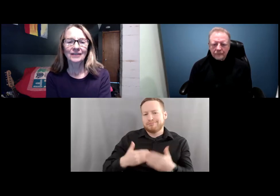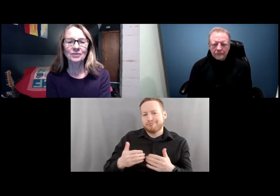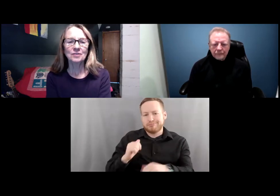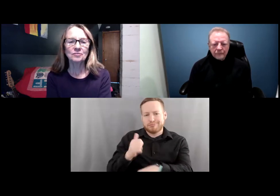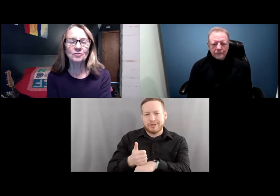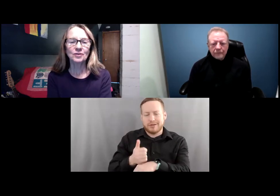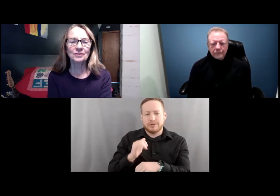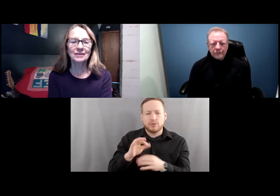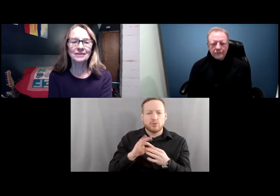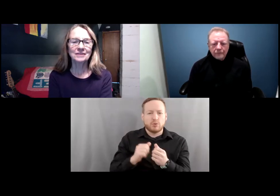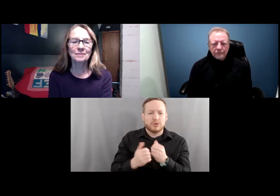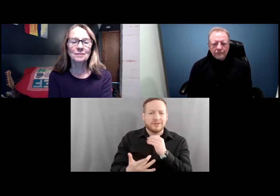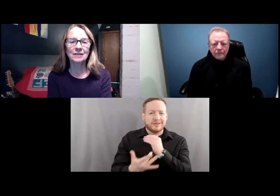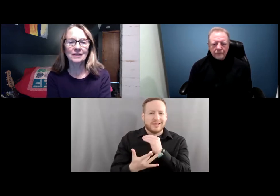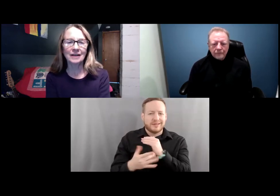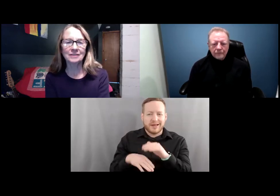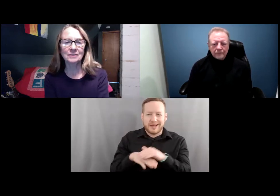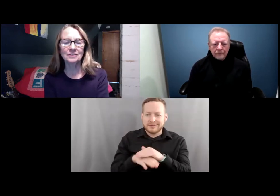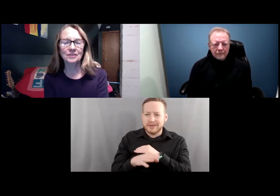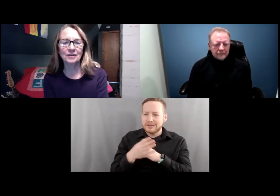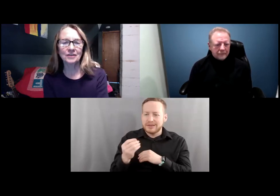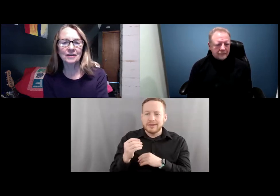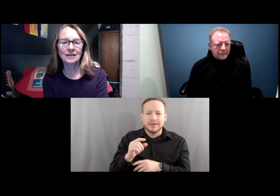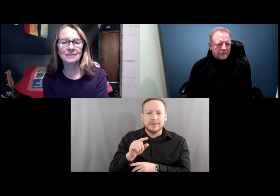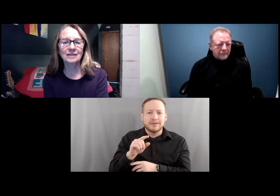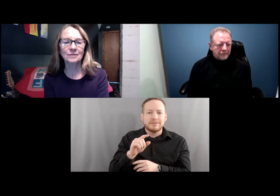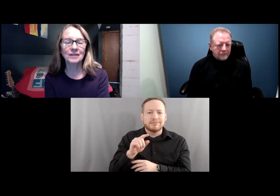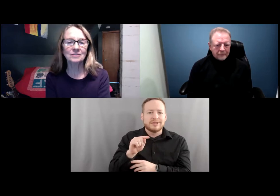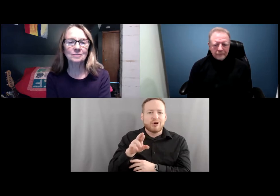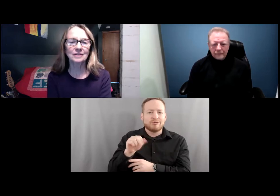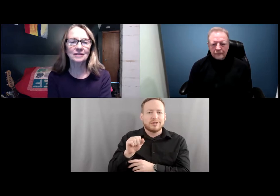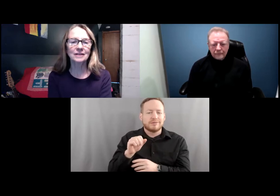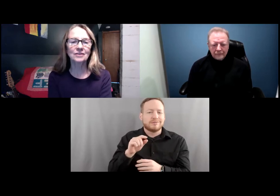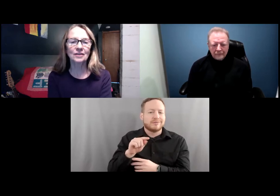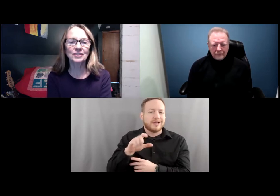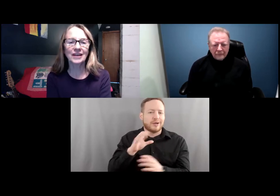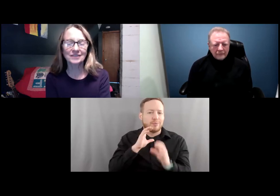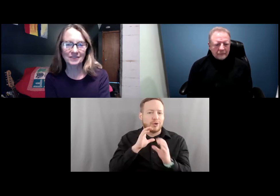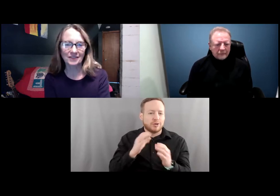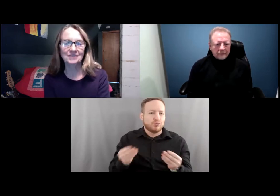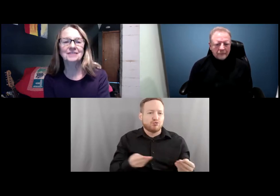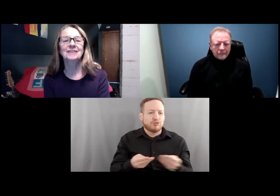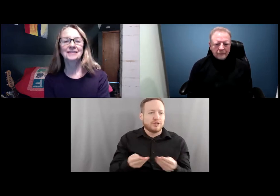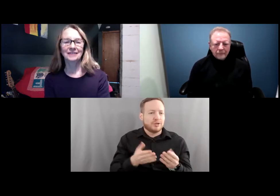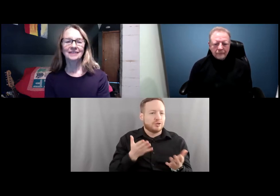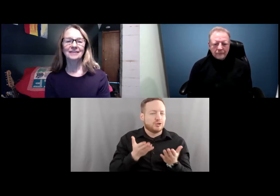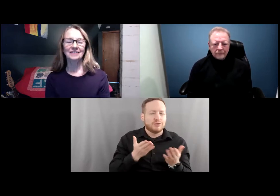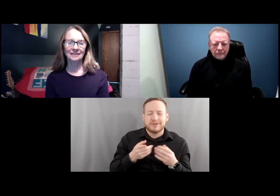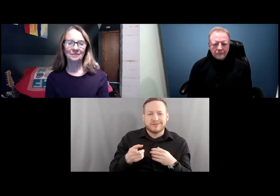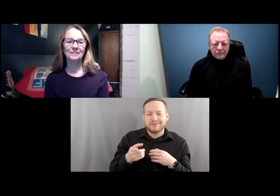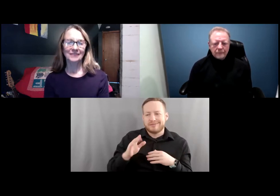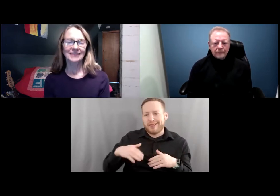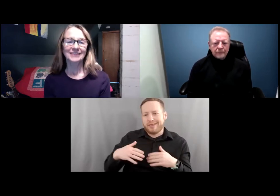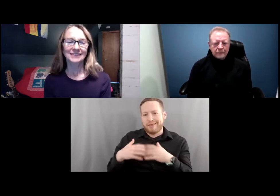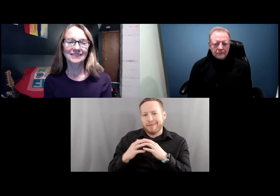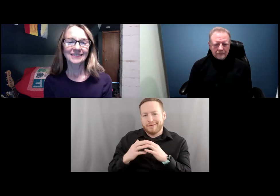We do have a 4th subcommittee. It hasn't started yet. We have some technology access and